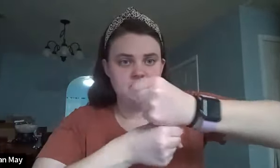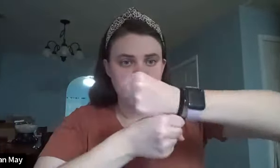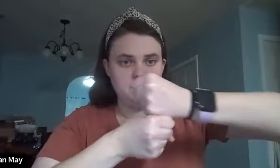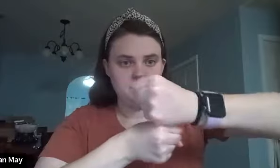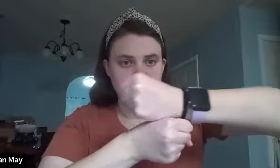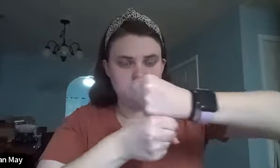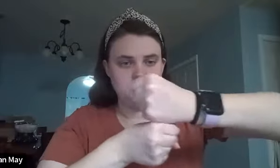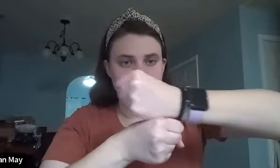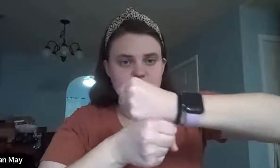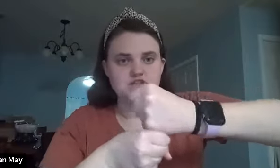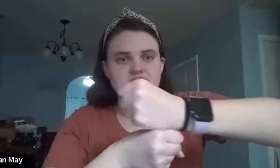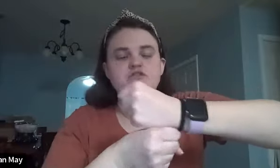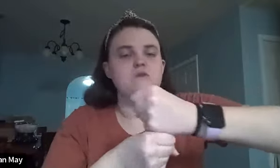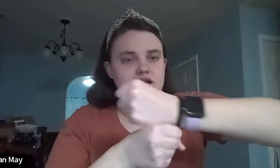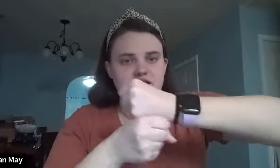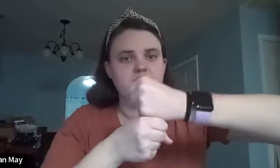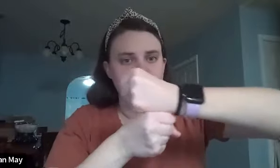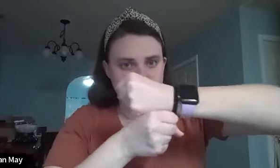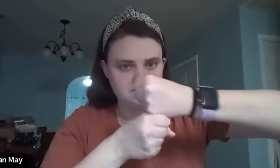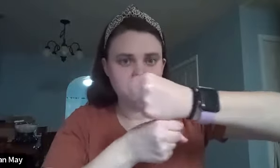then you make them in a circular motion. So it's like the grinding of the coffee.